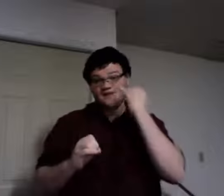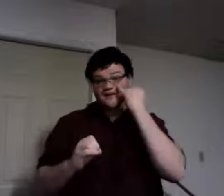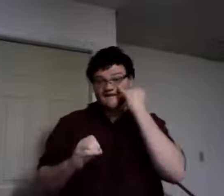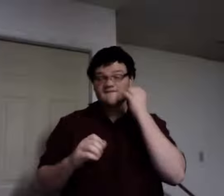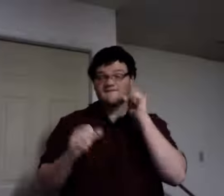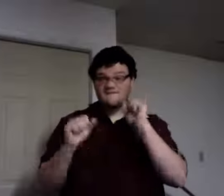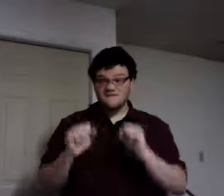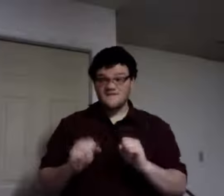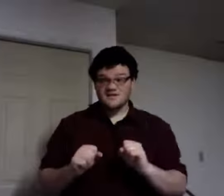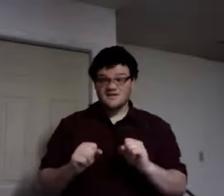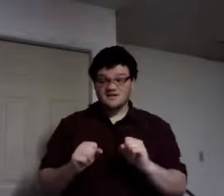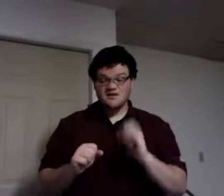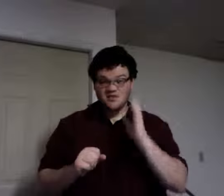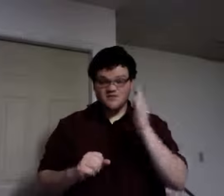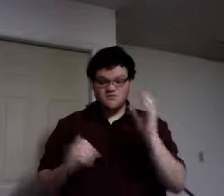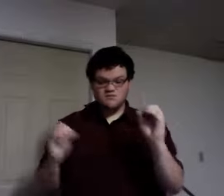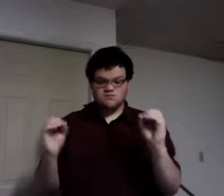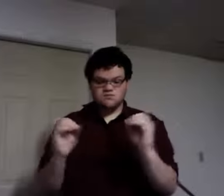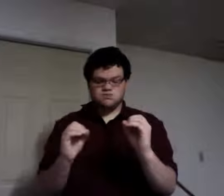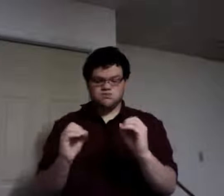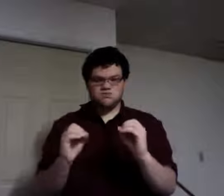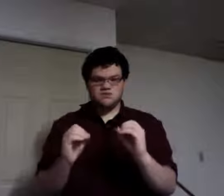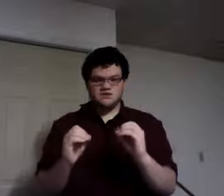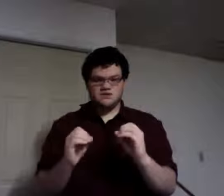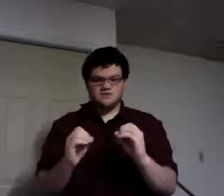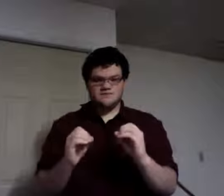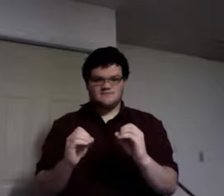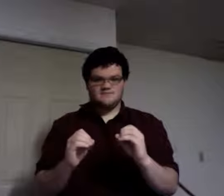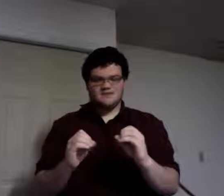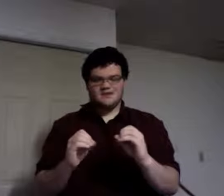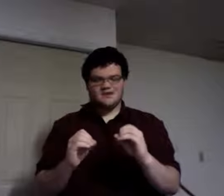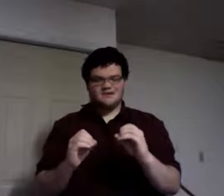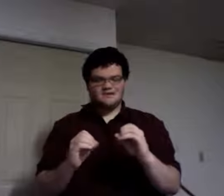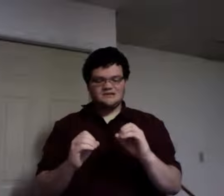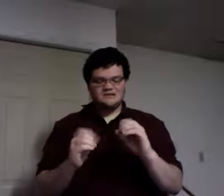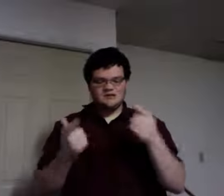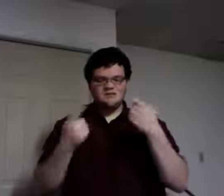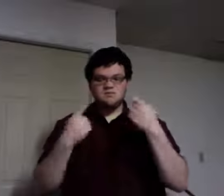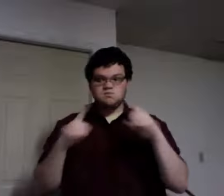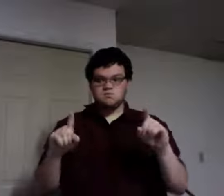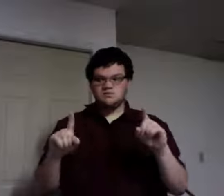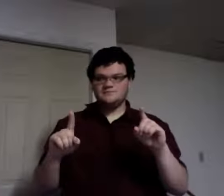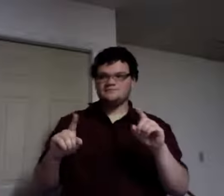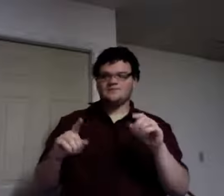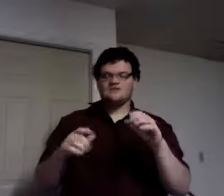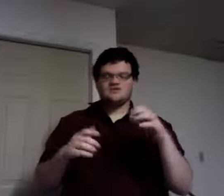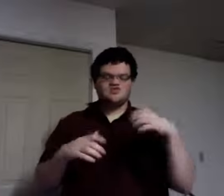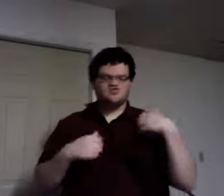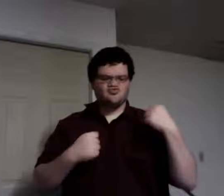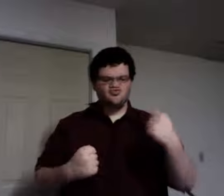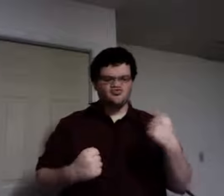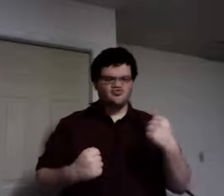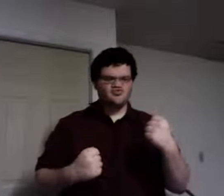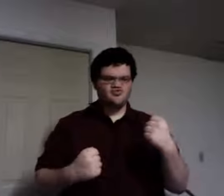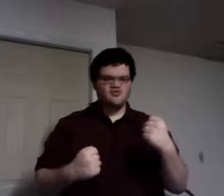each other, then all of a sudden the strong force will overtake. It's much stronger than the Coulomb force, and that these two hydrogens will